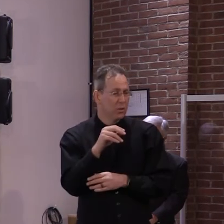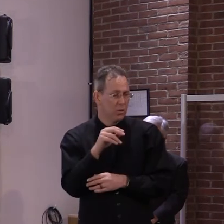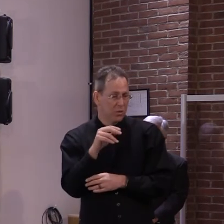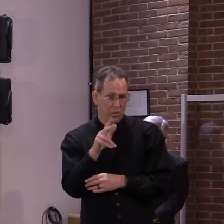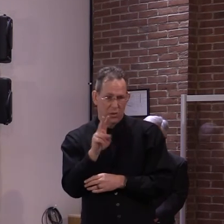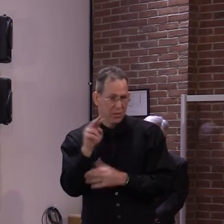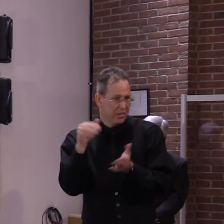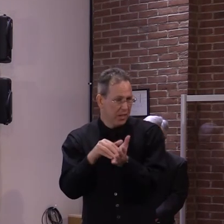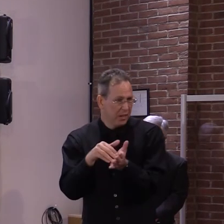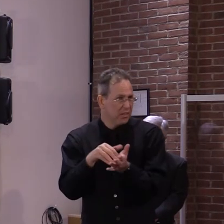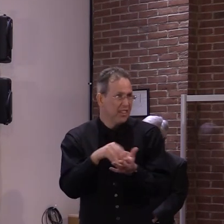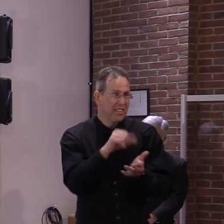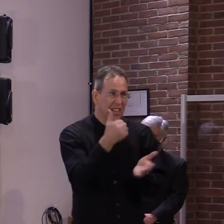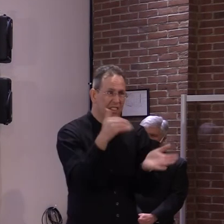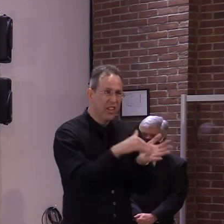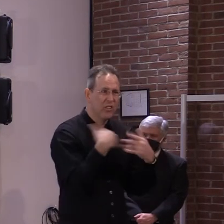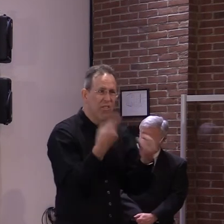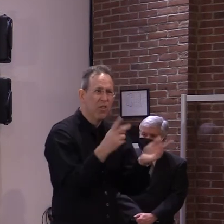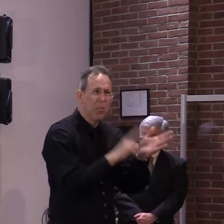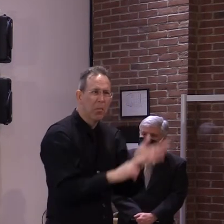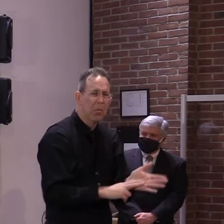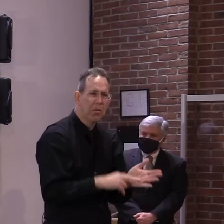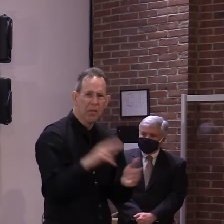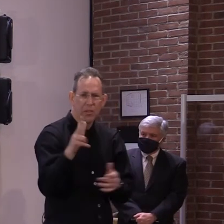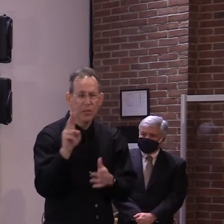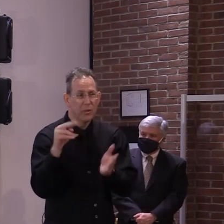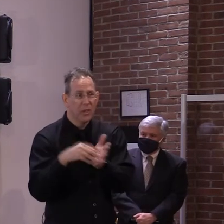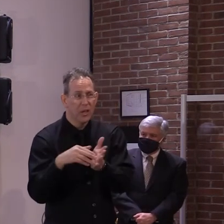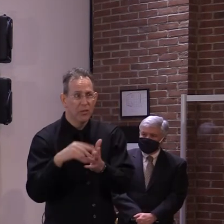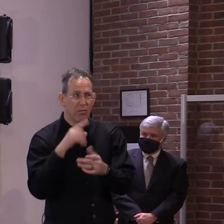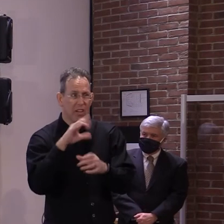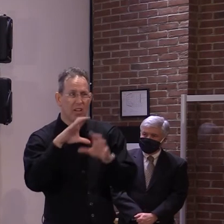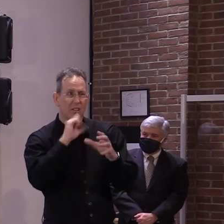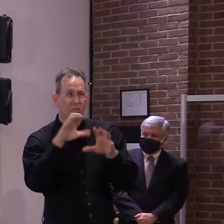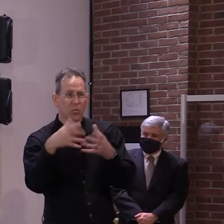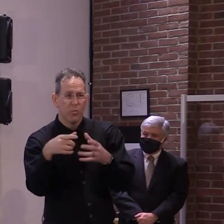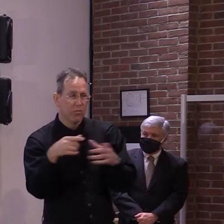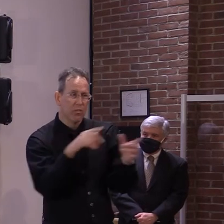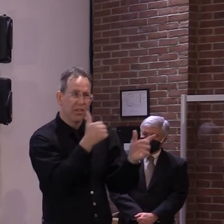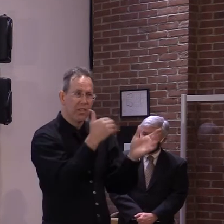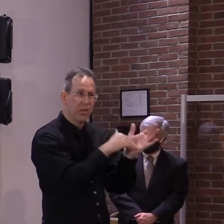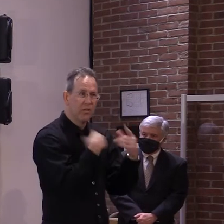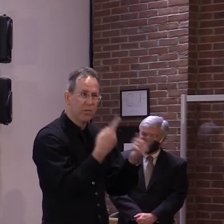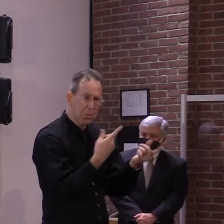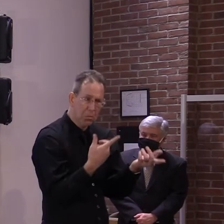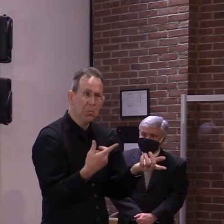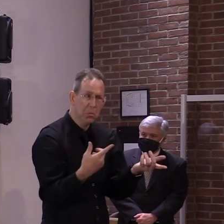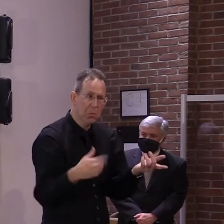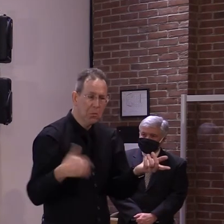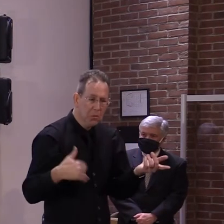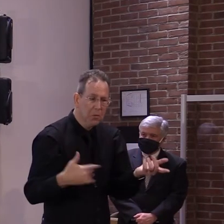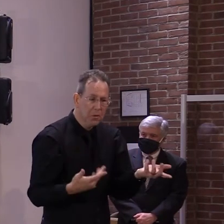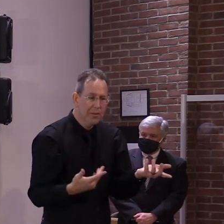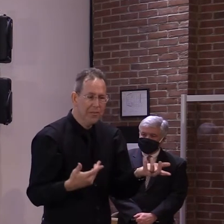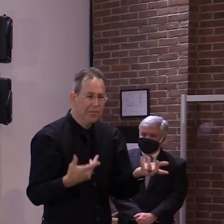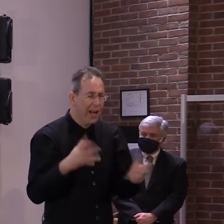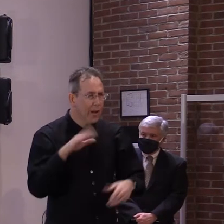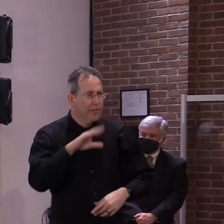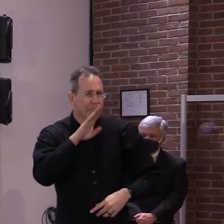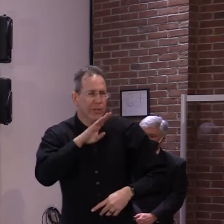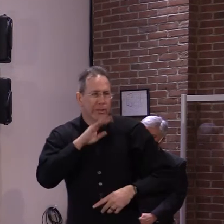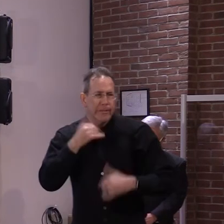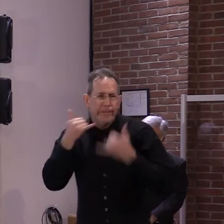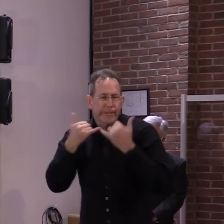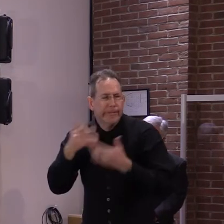that that and i know there's some frustration i know people are waiting but when this clears up um we'll uh we'll have signed